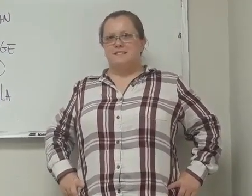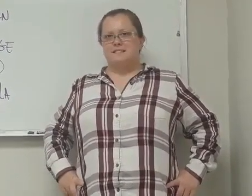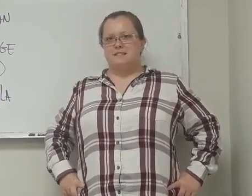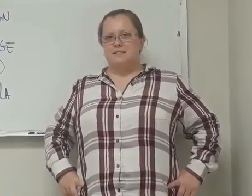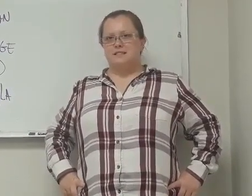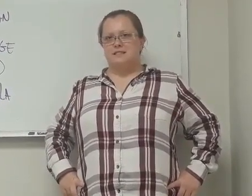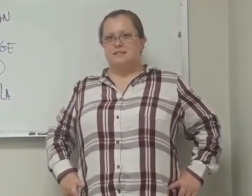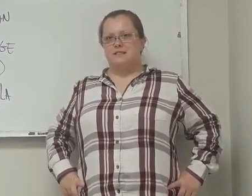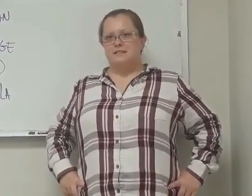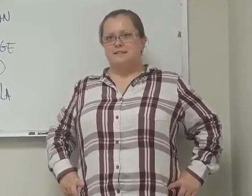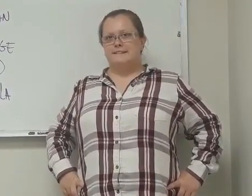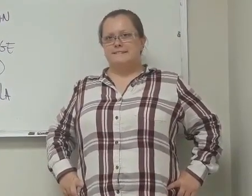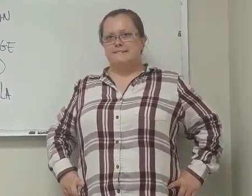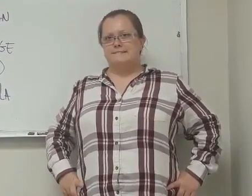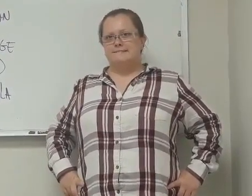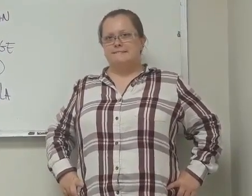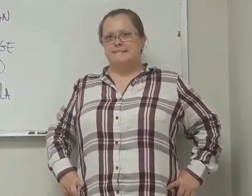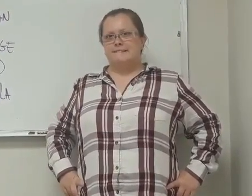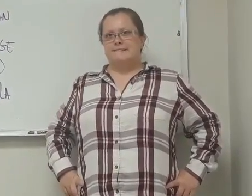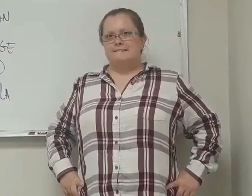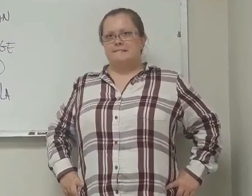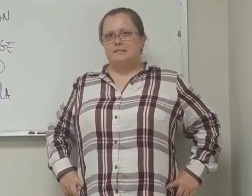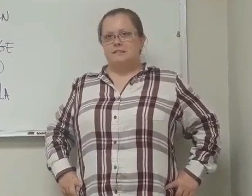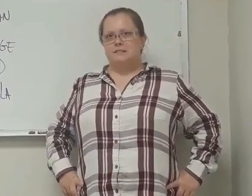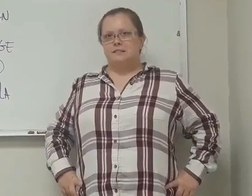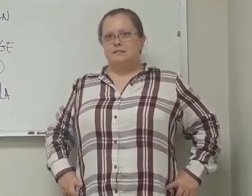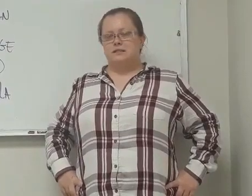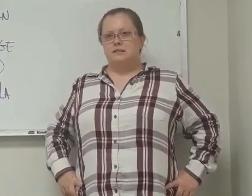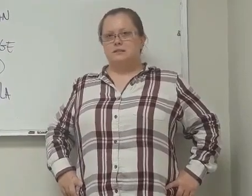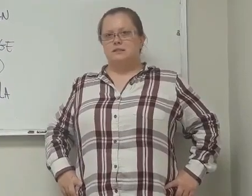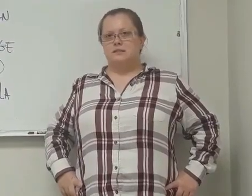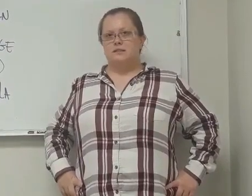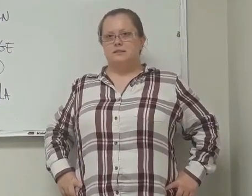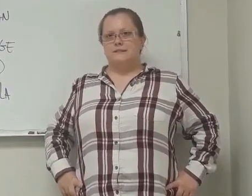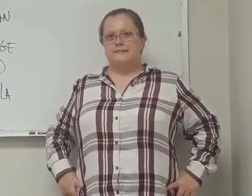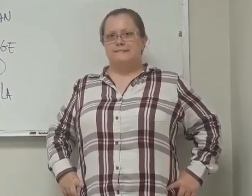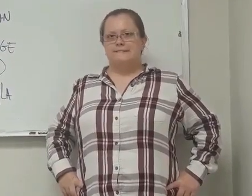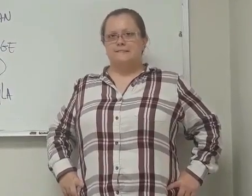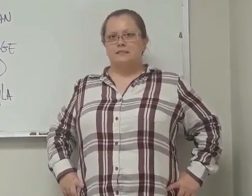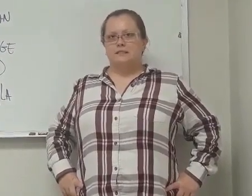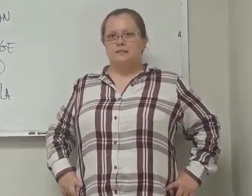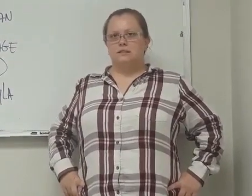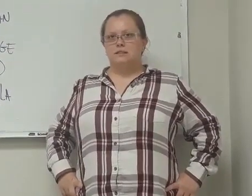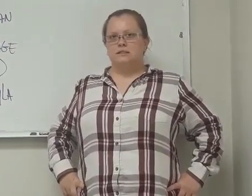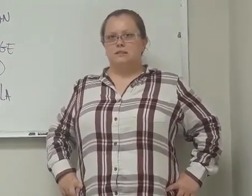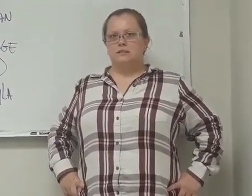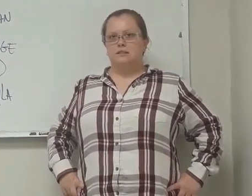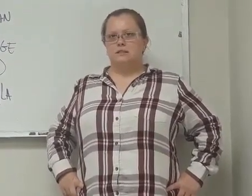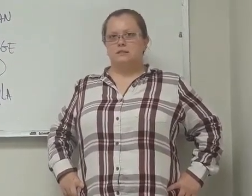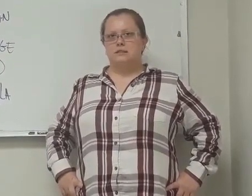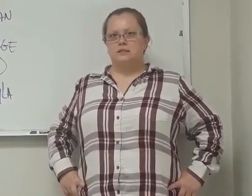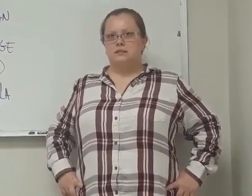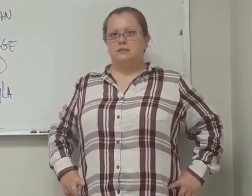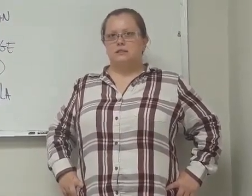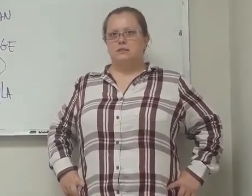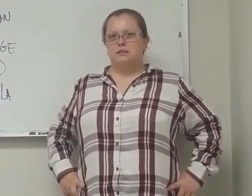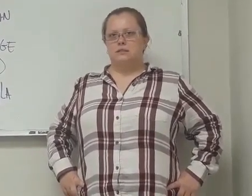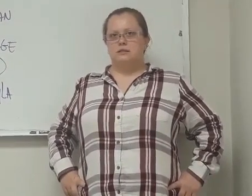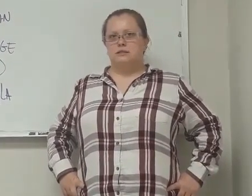palm have to be facing you? And, like, should it be always facing you when you're signing, or to the person